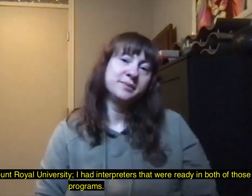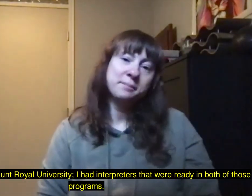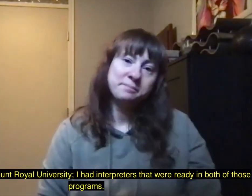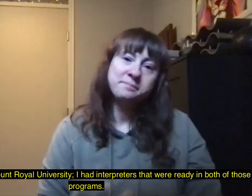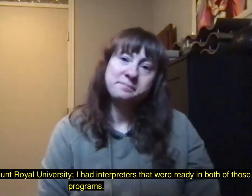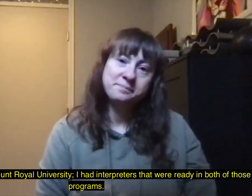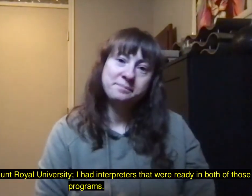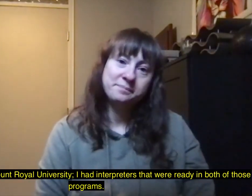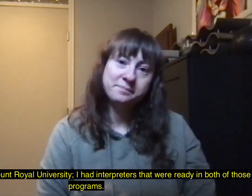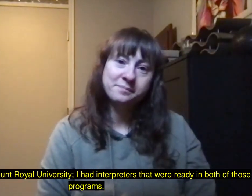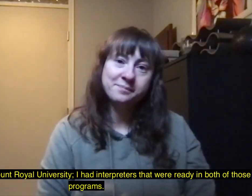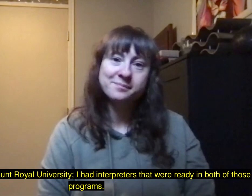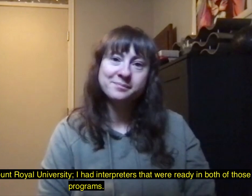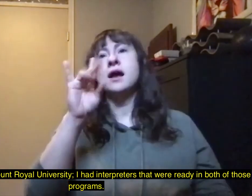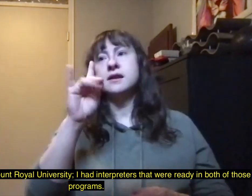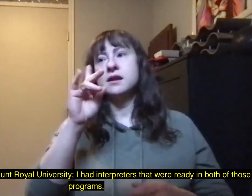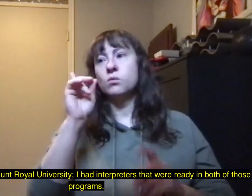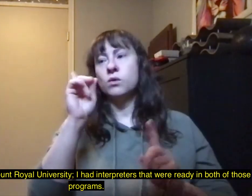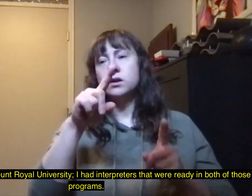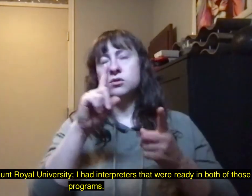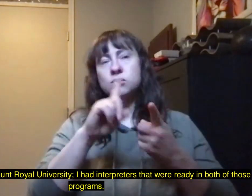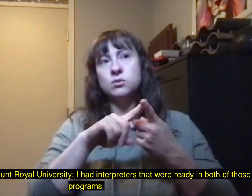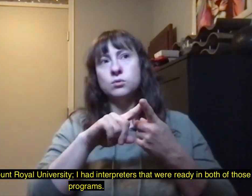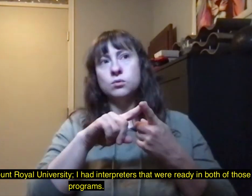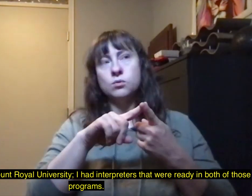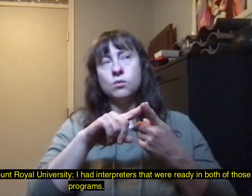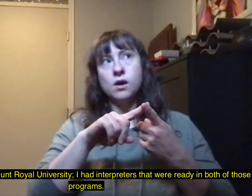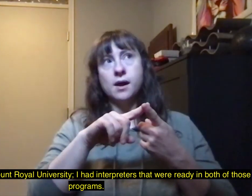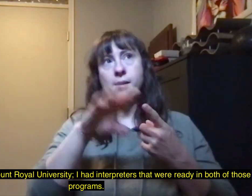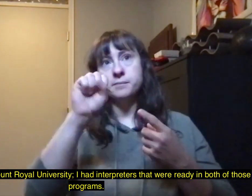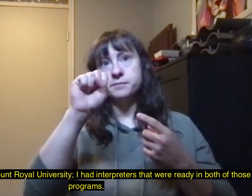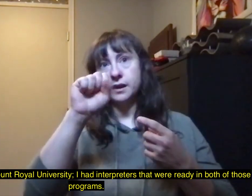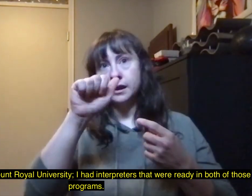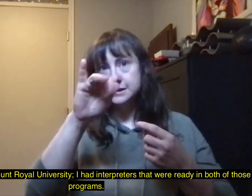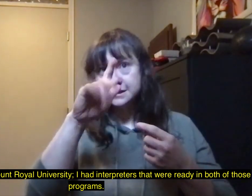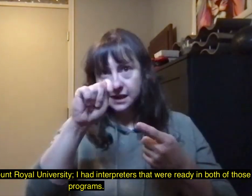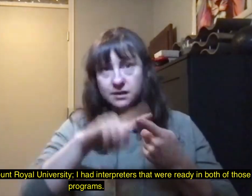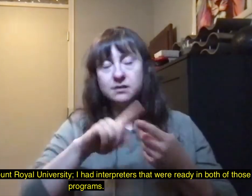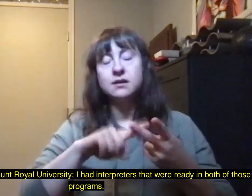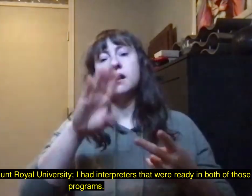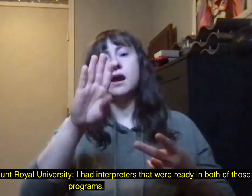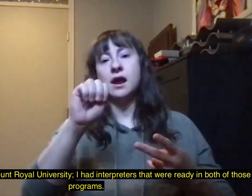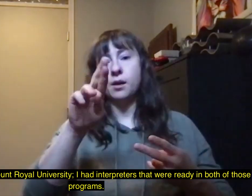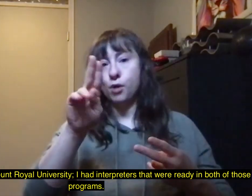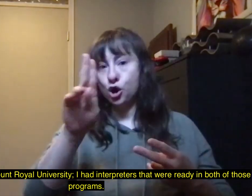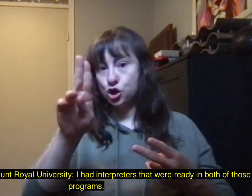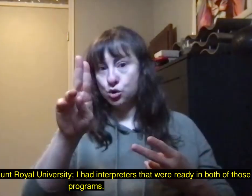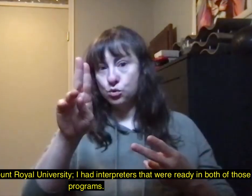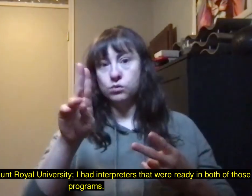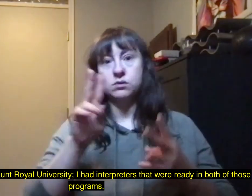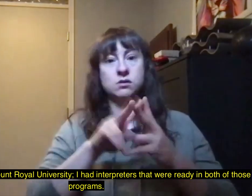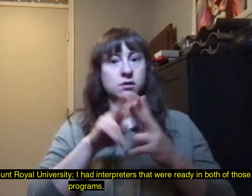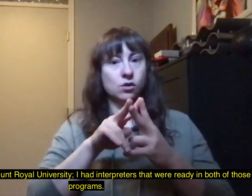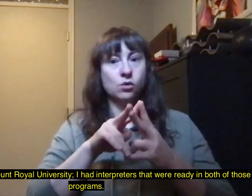I went to SAIT and Mount Royal University. I had interpreters that were ready in both of those programs.